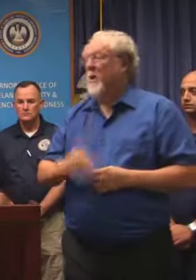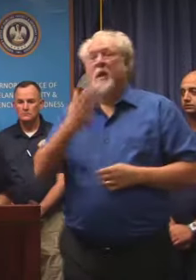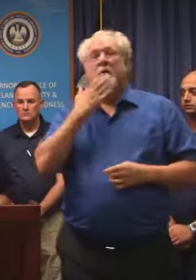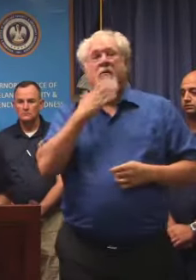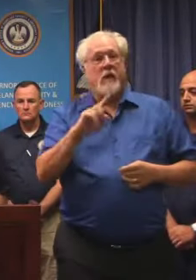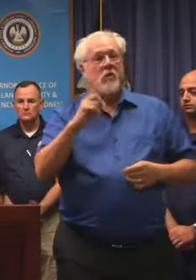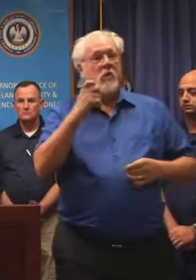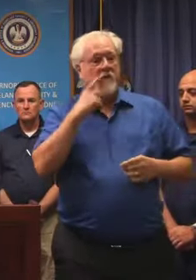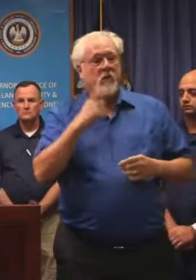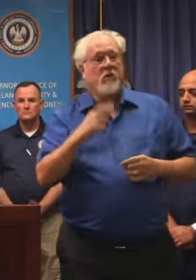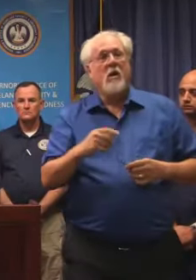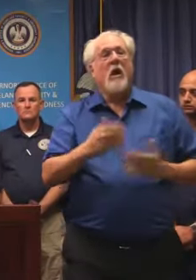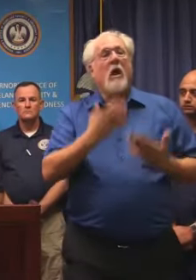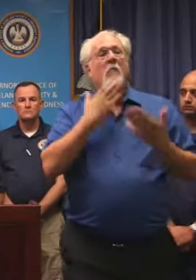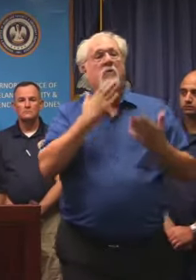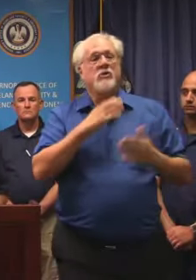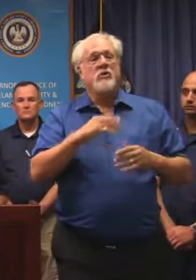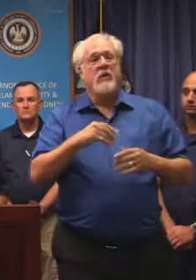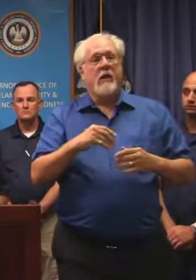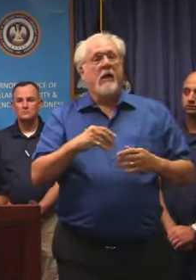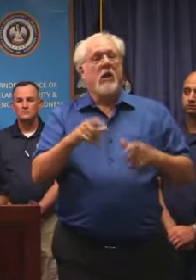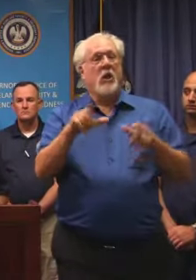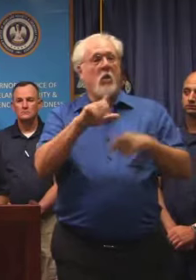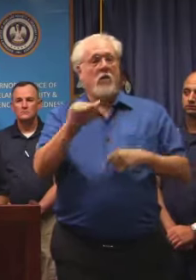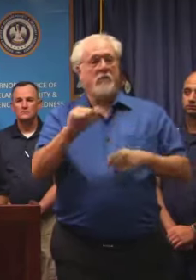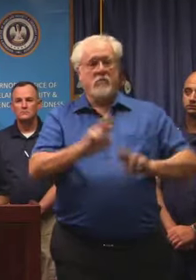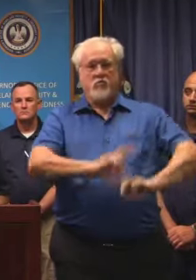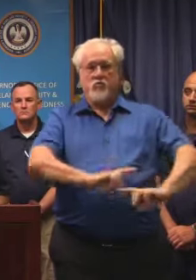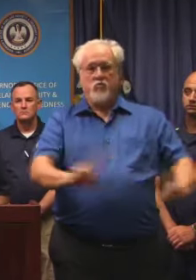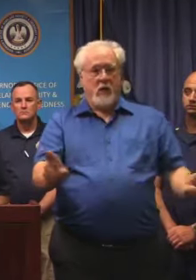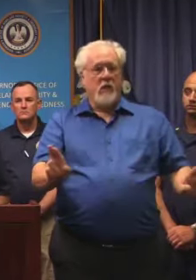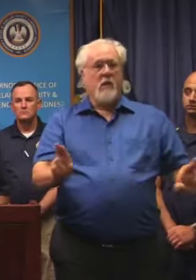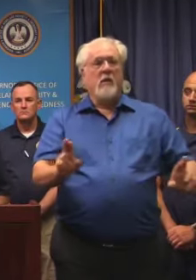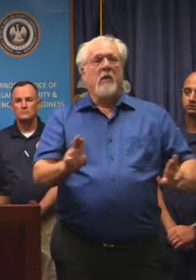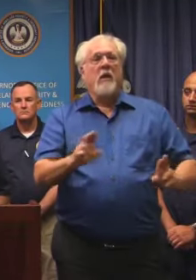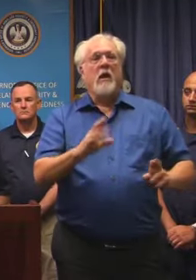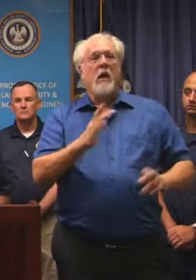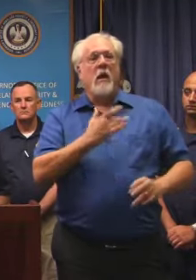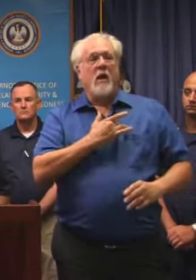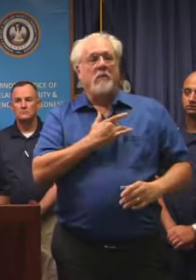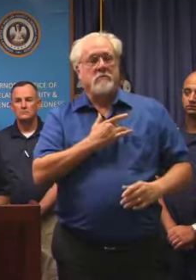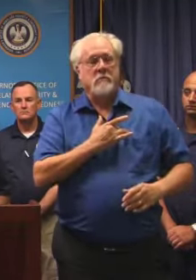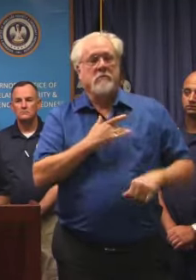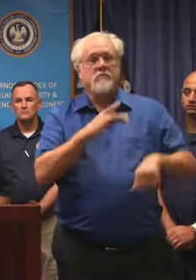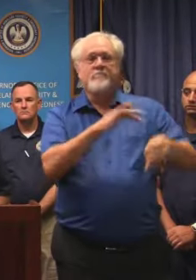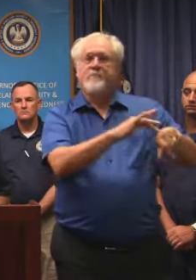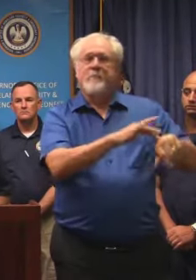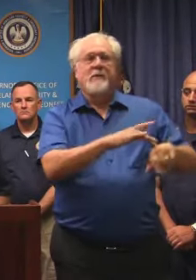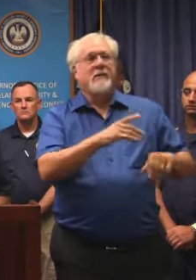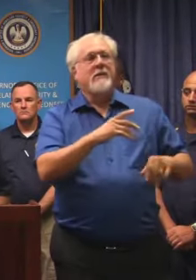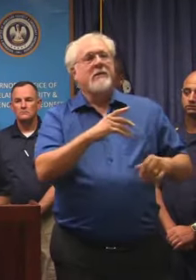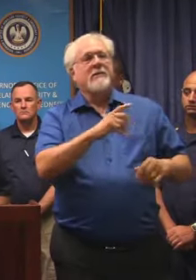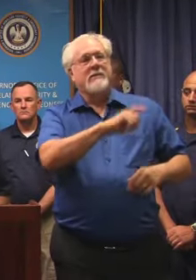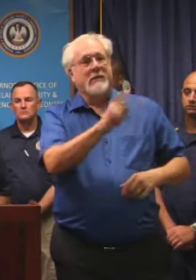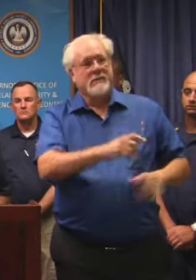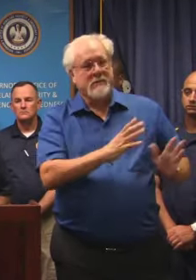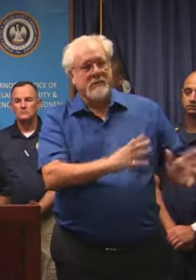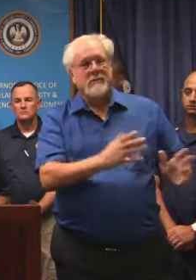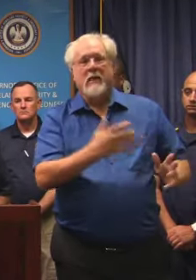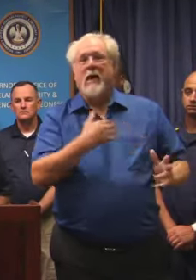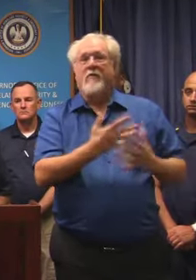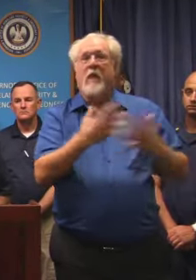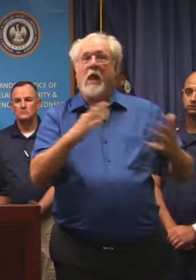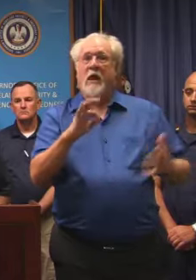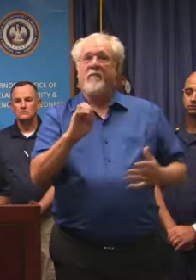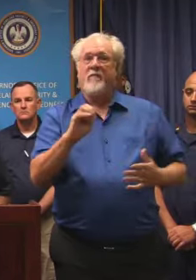Thank you, Governor. Appreciate the posture of Louisiana being prepared. Our hearts go out to the folks in Texas. We have a lot of